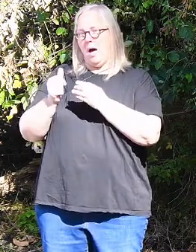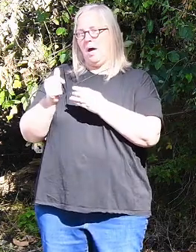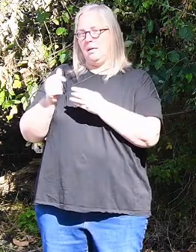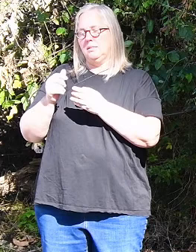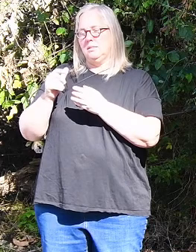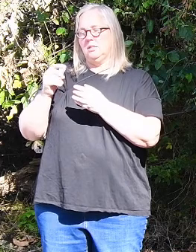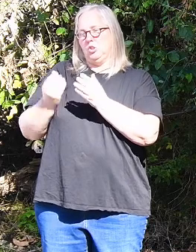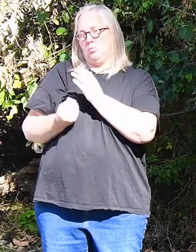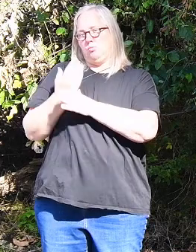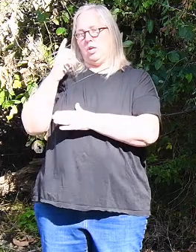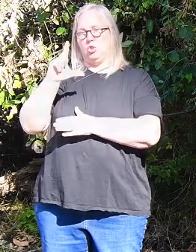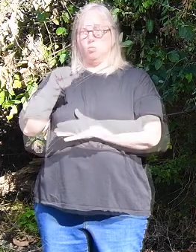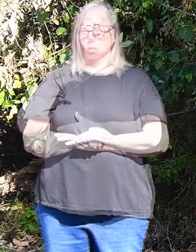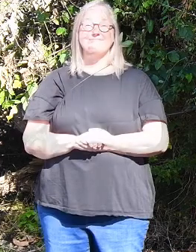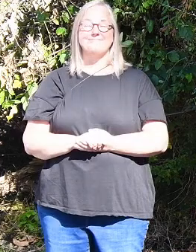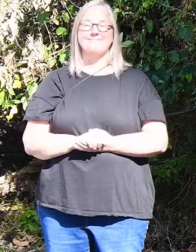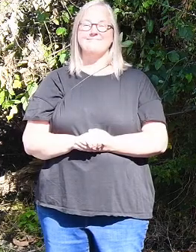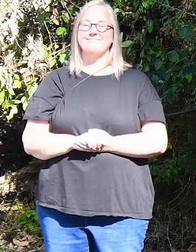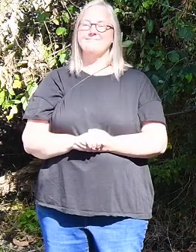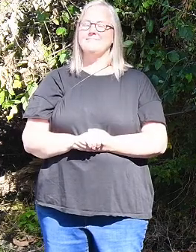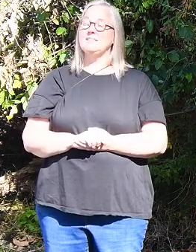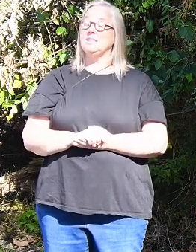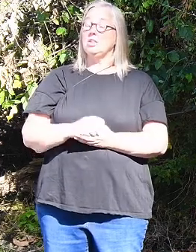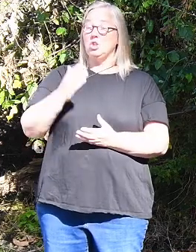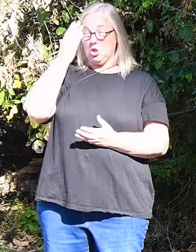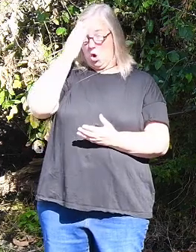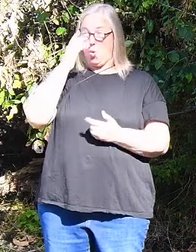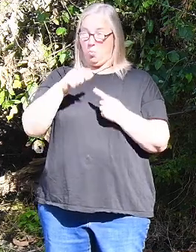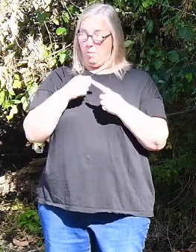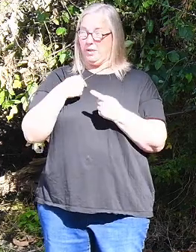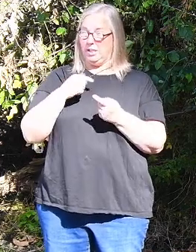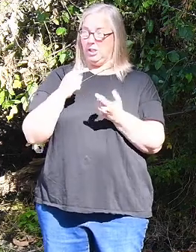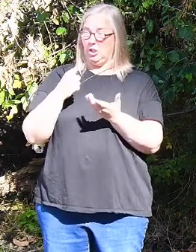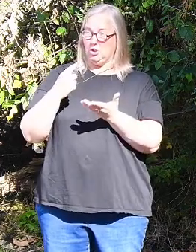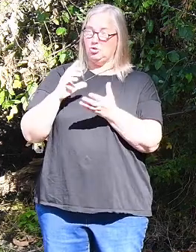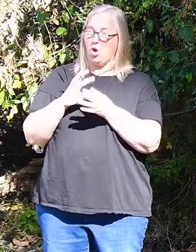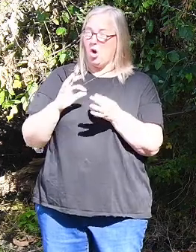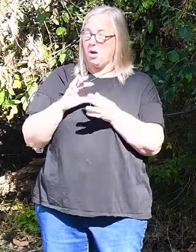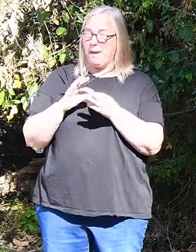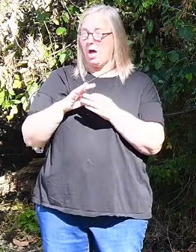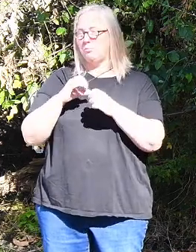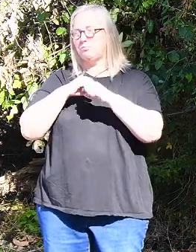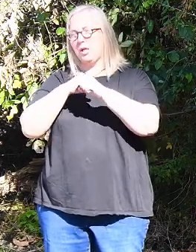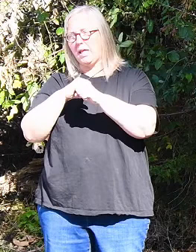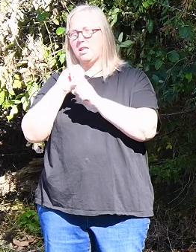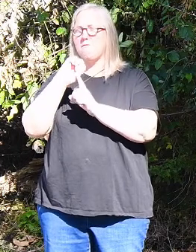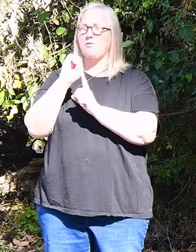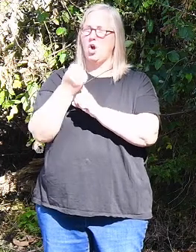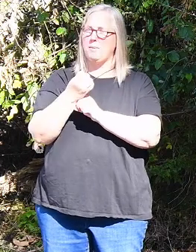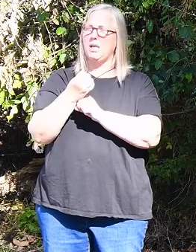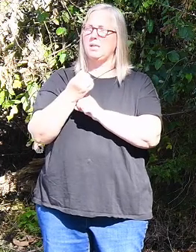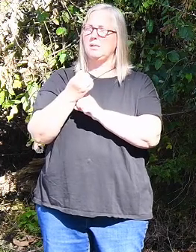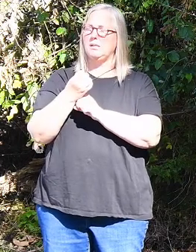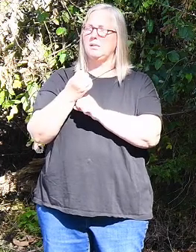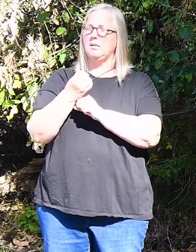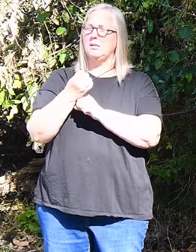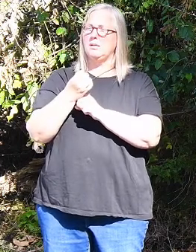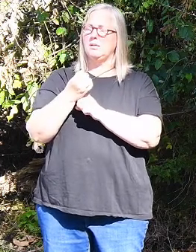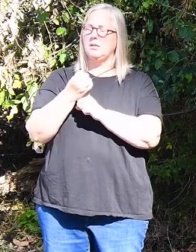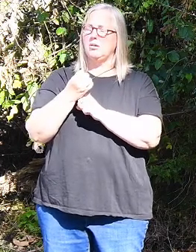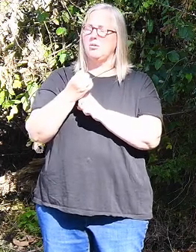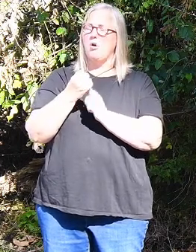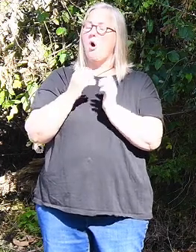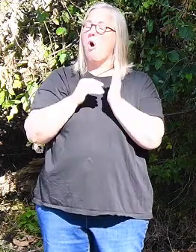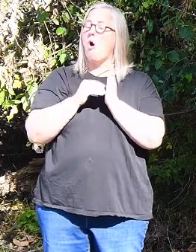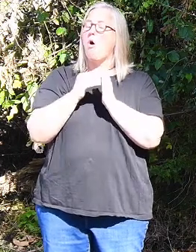of 2022. So, when we talk about protecting the environment, so